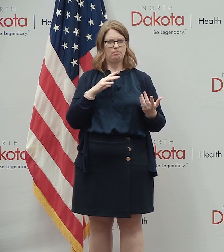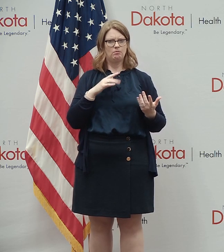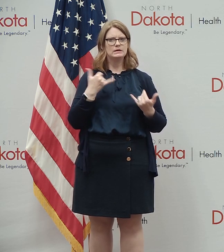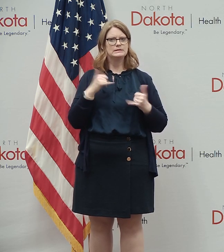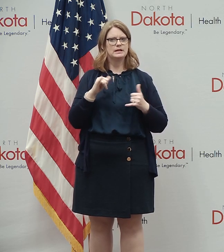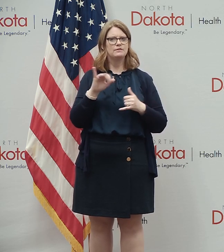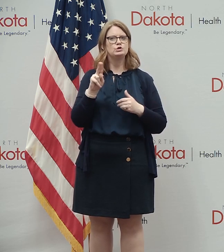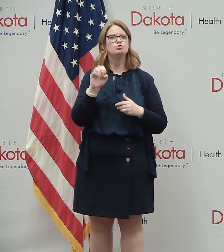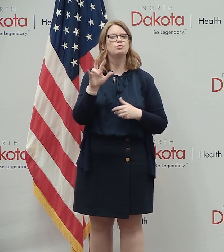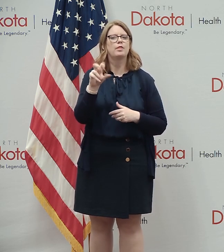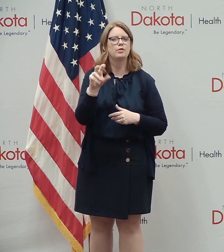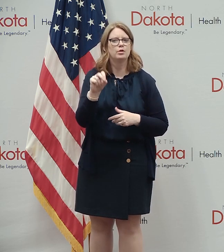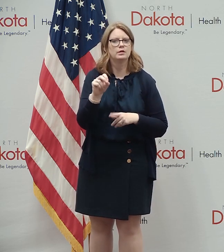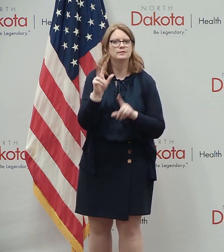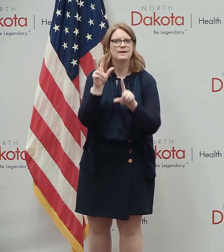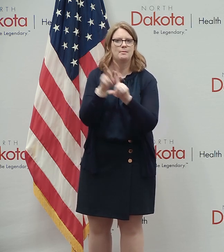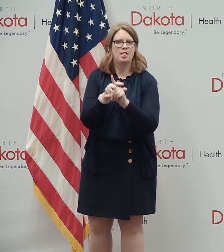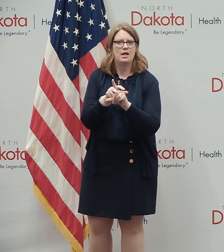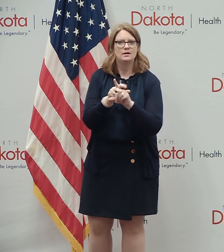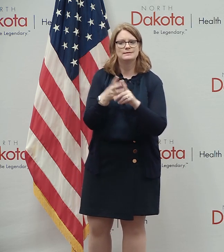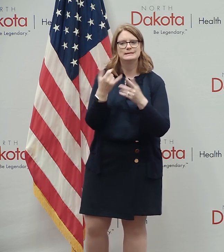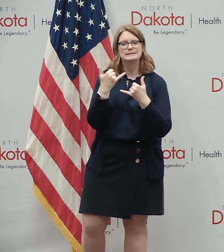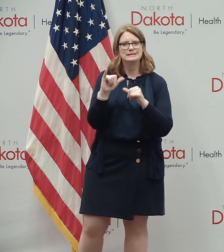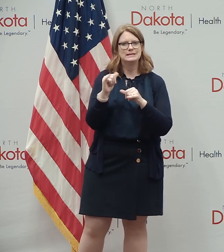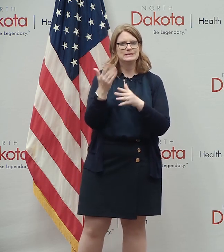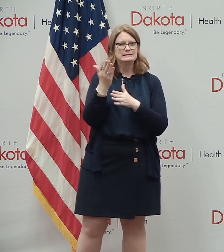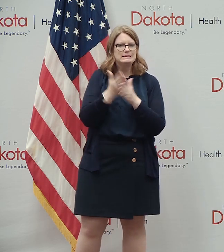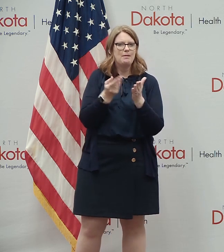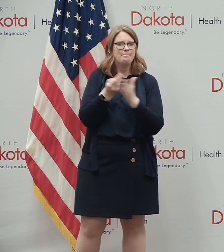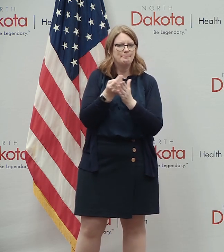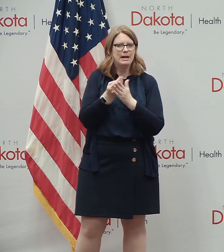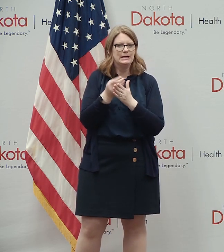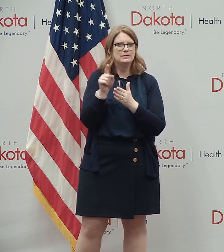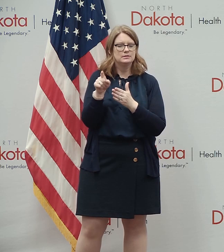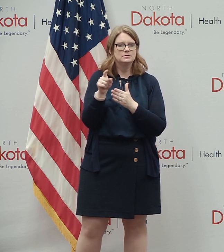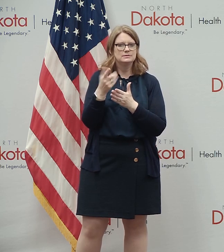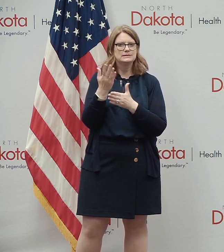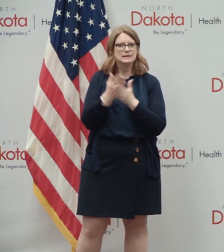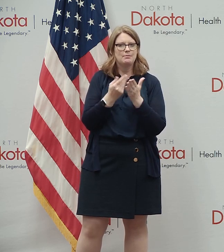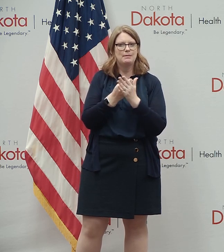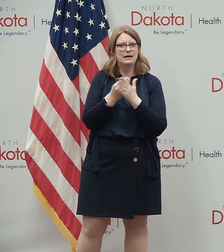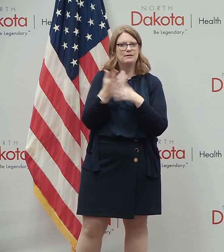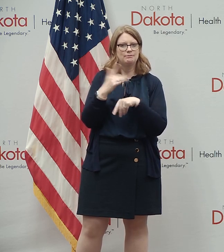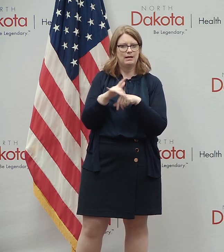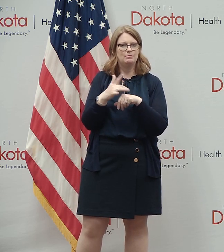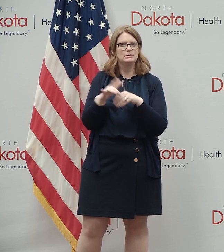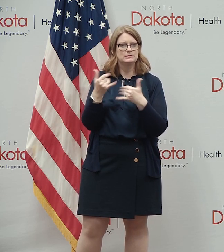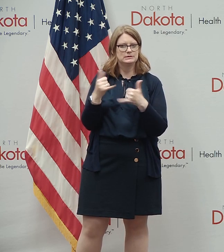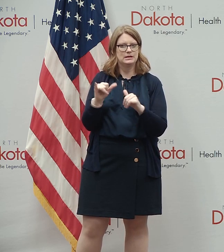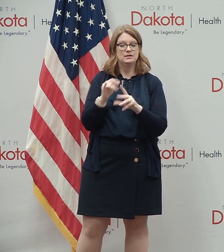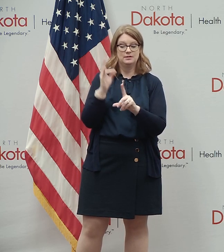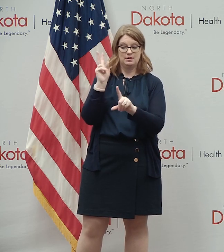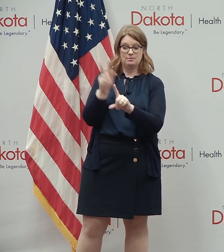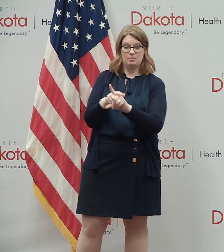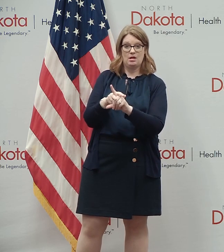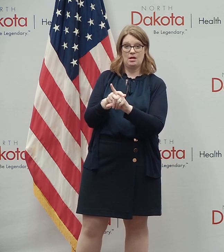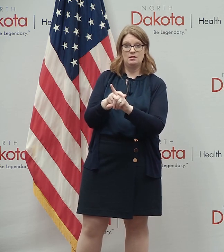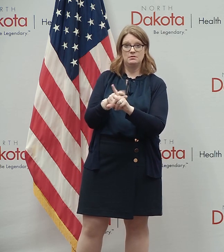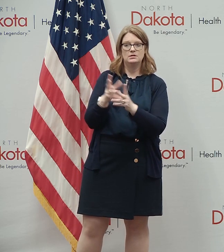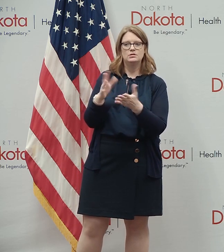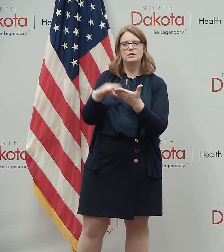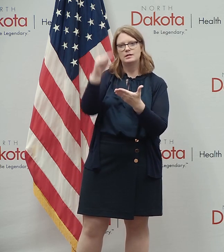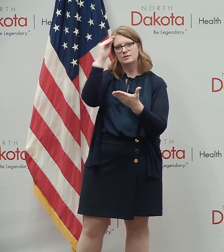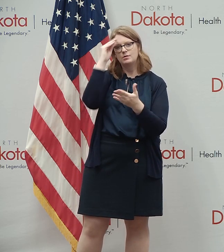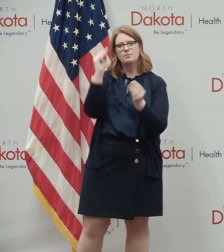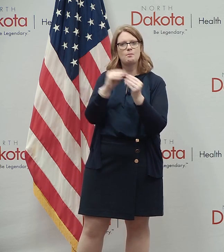until June 30th to submit an application. There still is some money if you have not yet received it and you apply for that application. You can learn